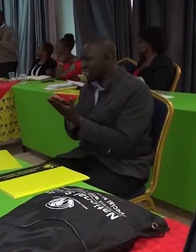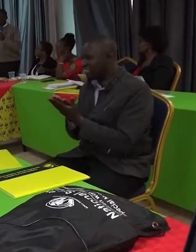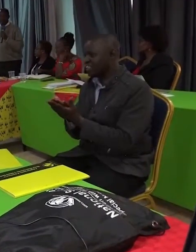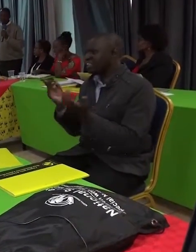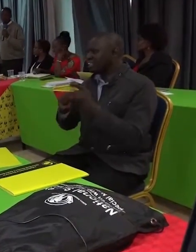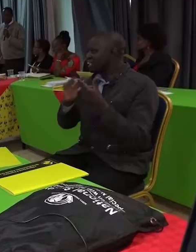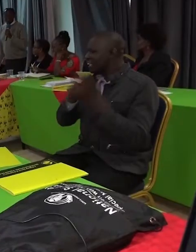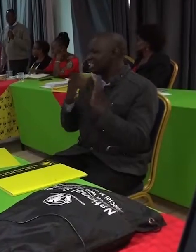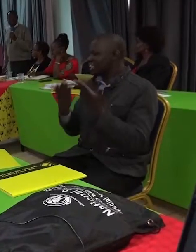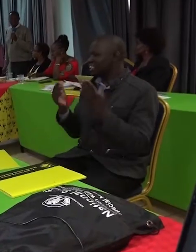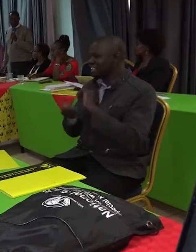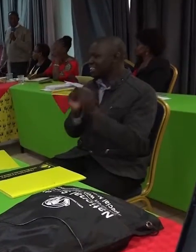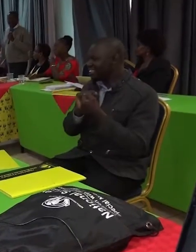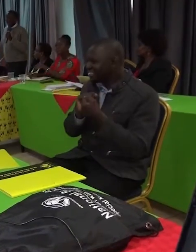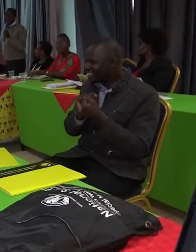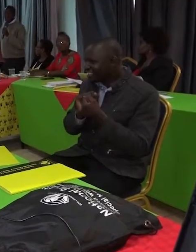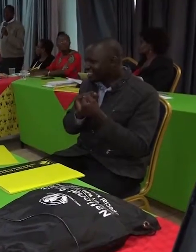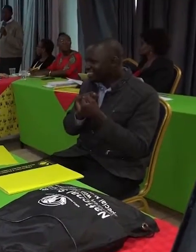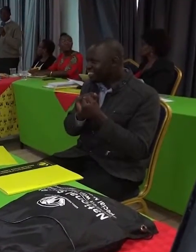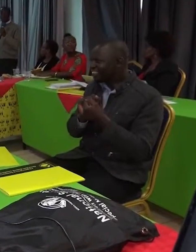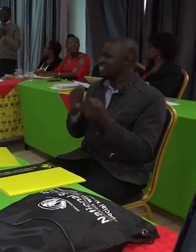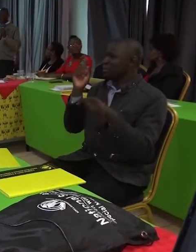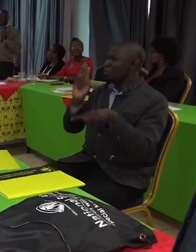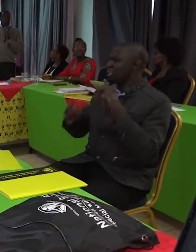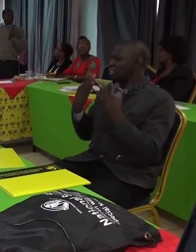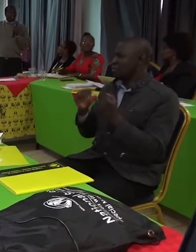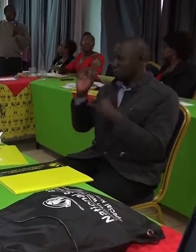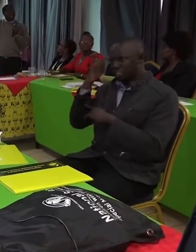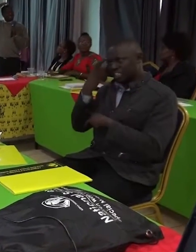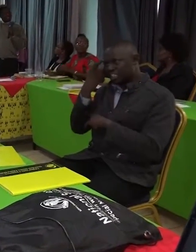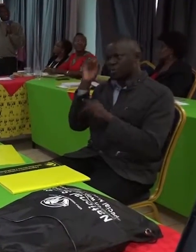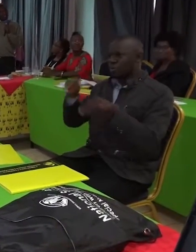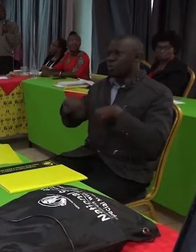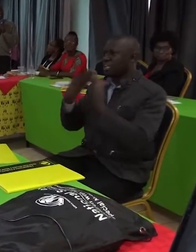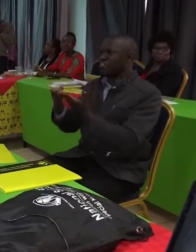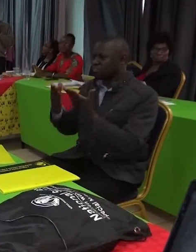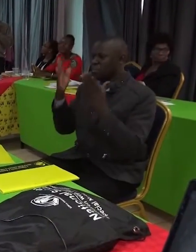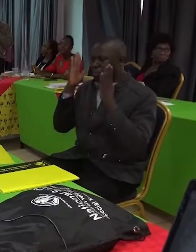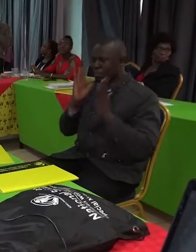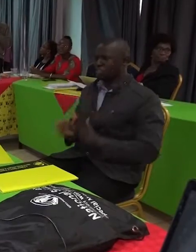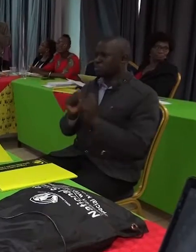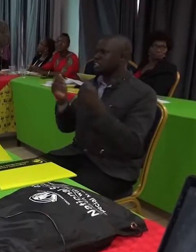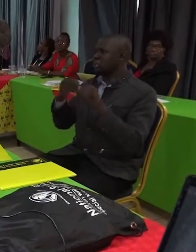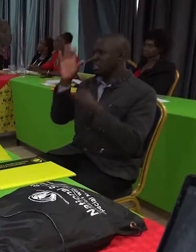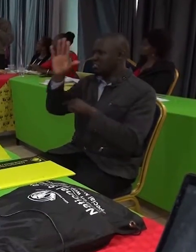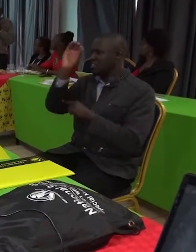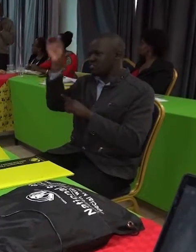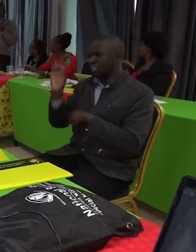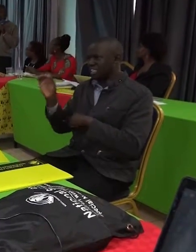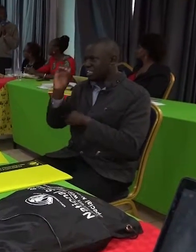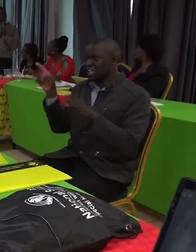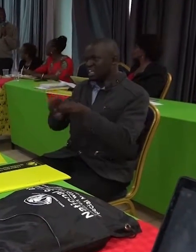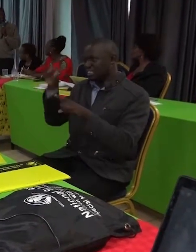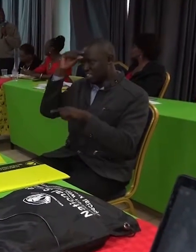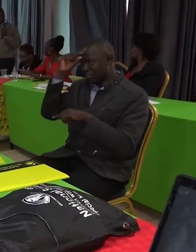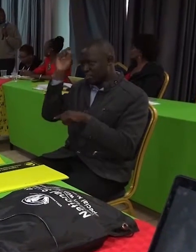Yeah? So we are trying. Yeah. And we actualize the 5%? No. Not really. Yeah, so